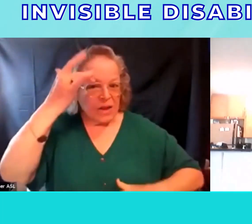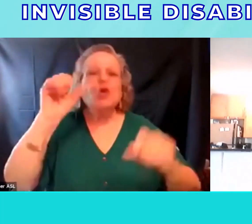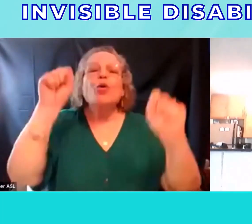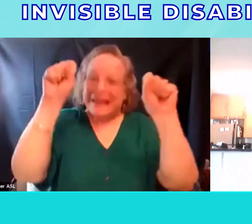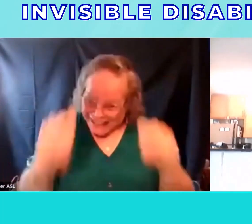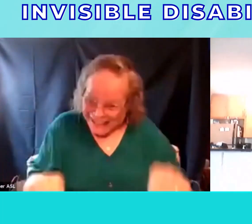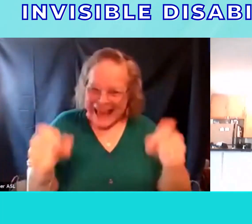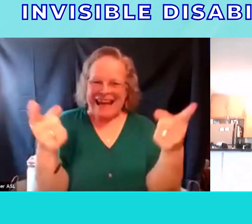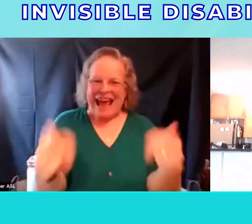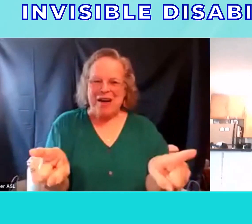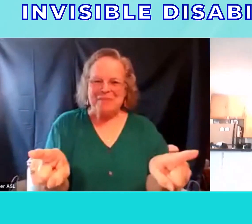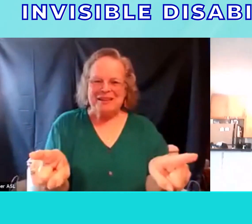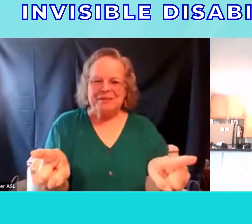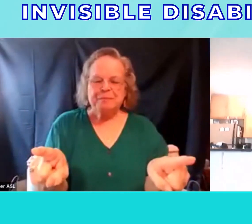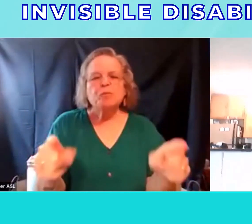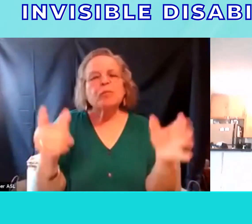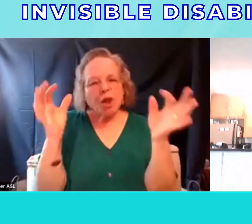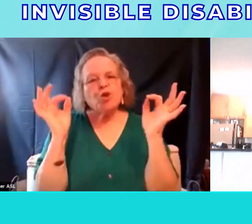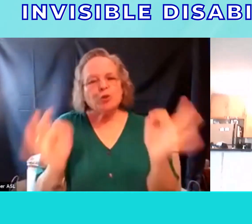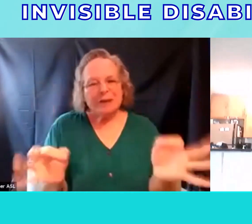interviewed by a